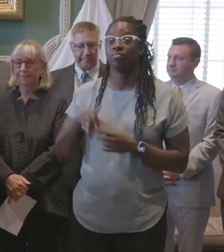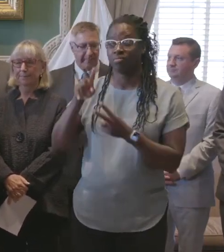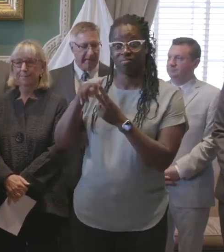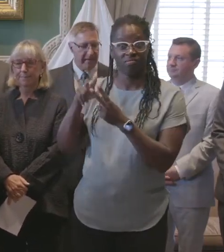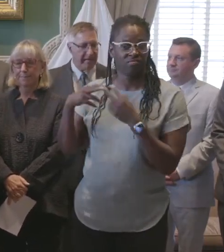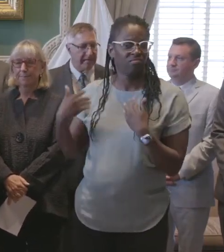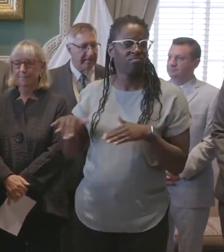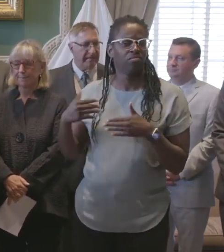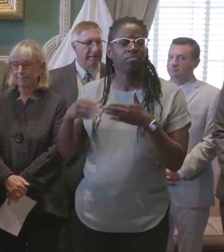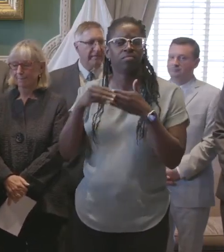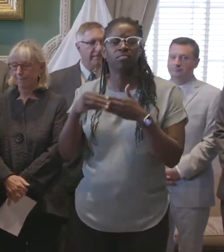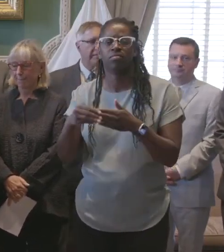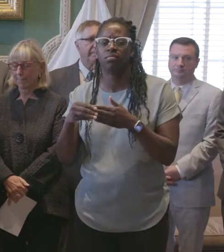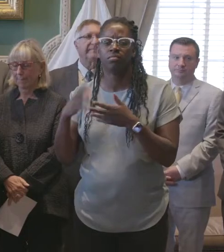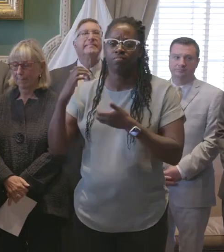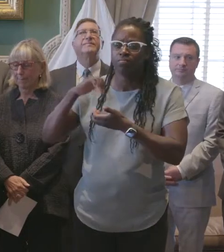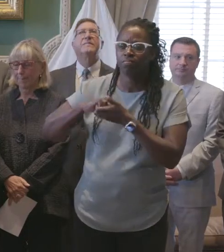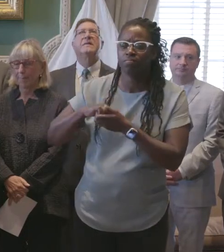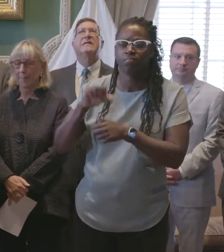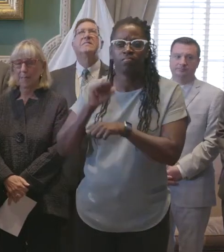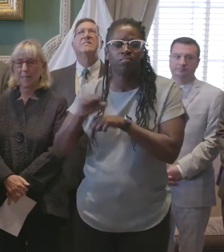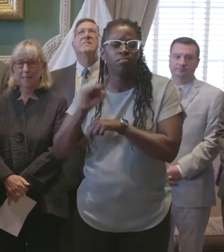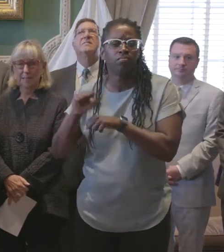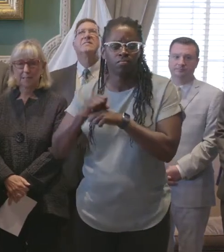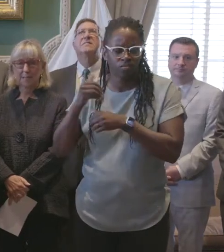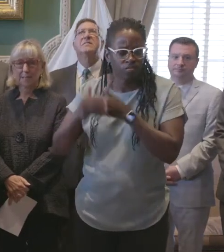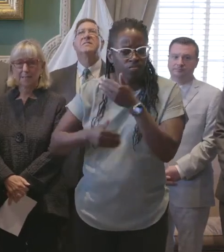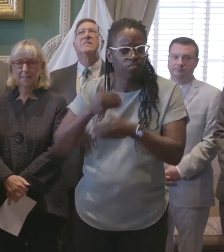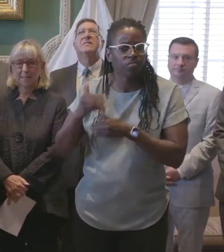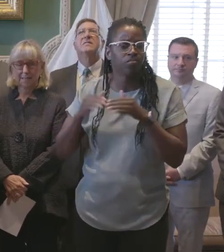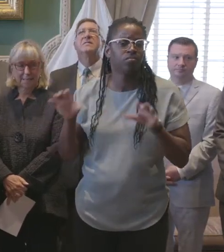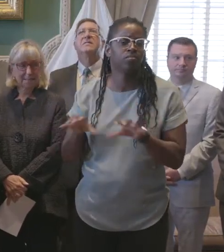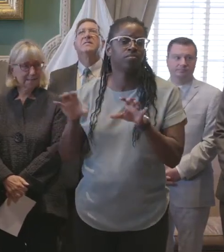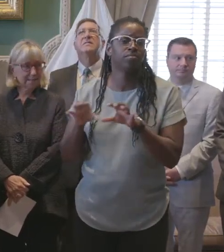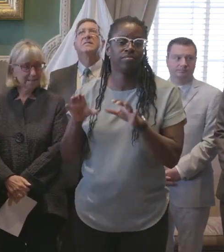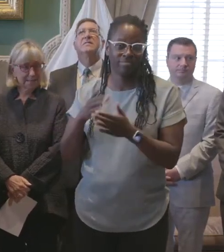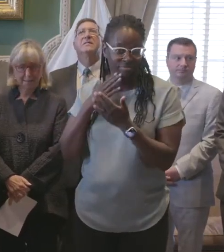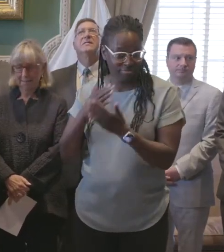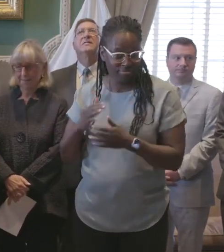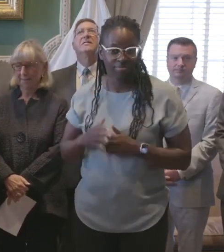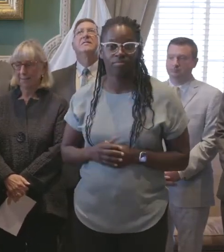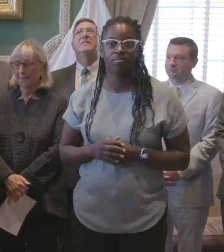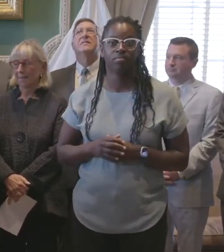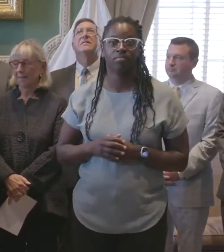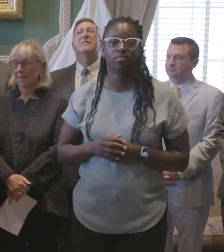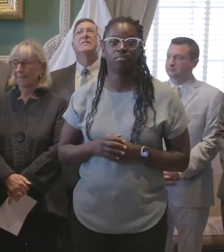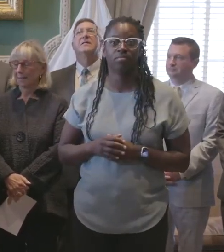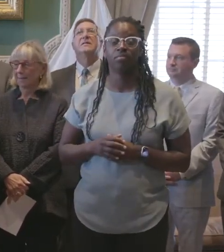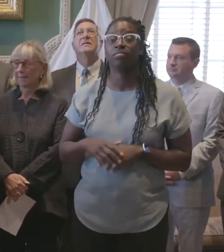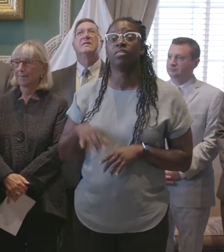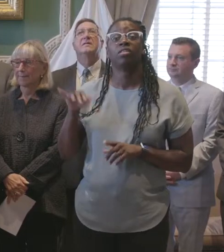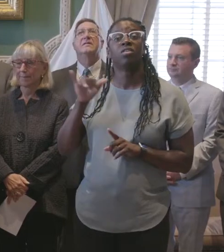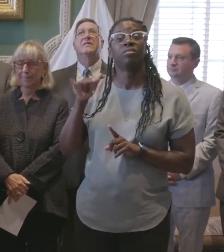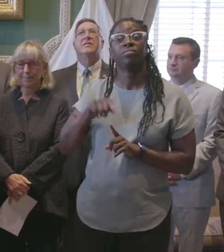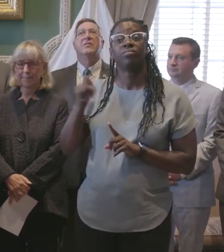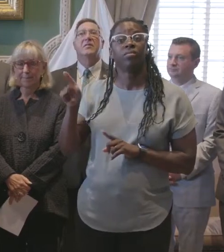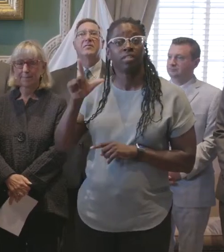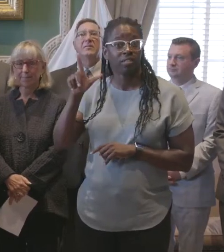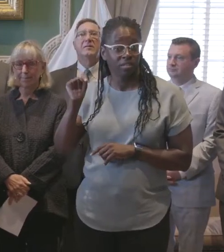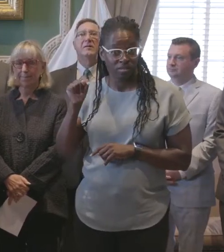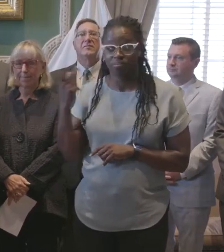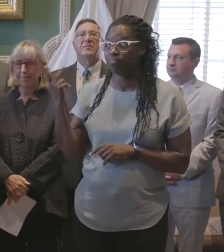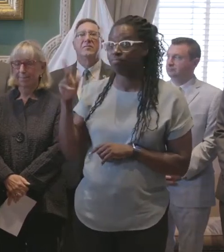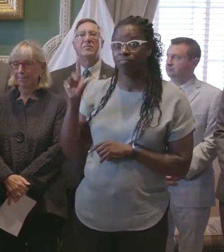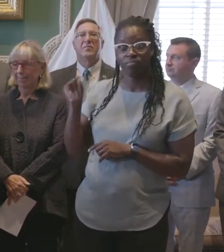in this process. And I want to especially thank, on behalf of Lieutenant Governor Driscoll and myself, Chair